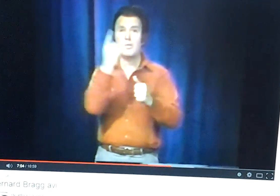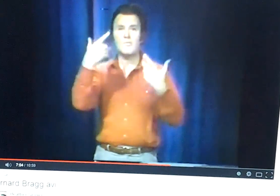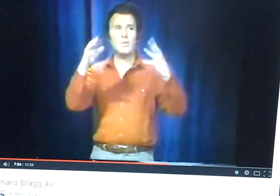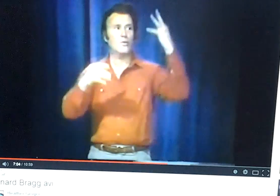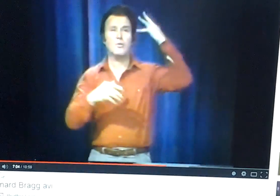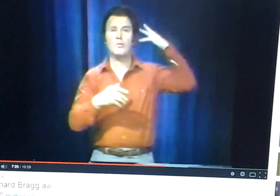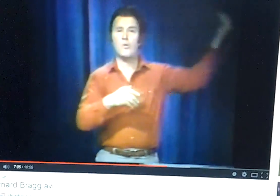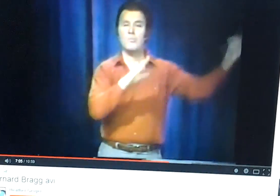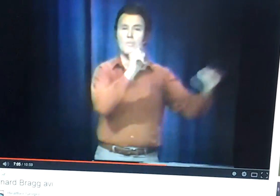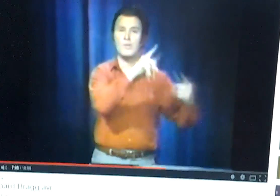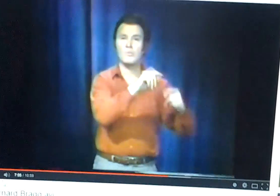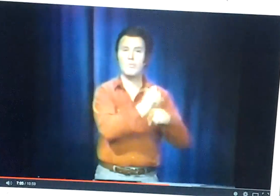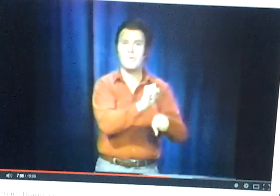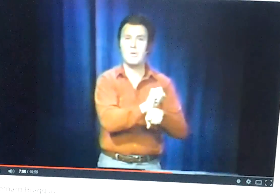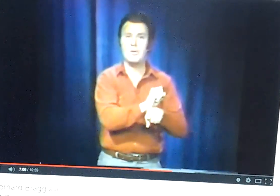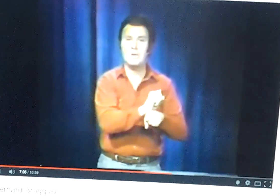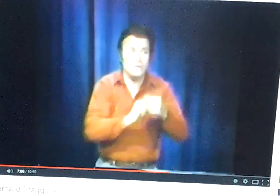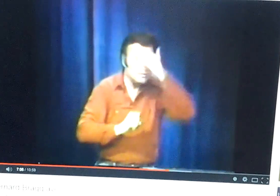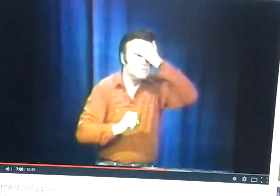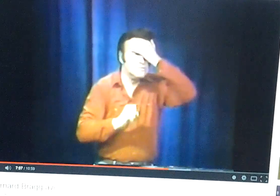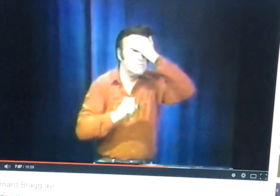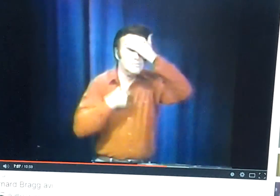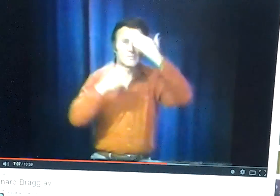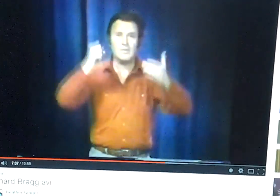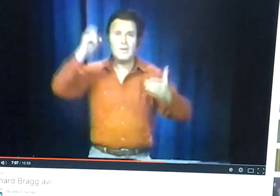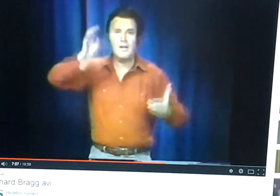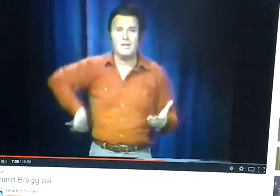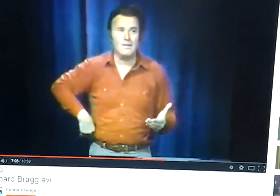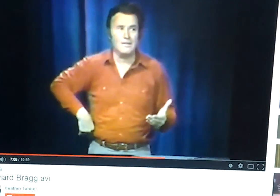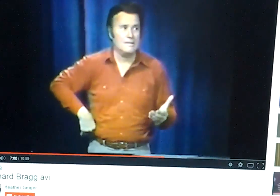I had fallen asleep against the tree. I'd woken up and I was all alone.